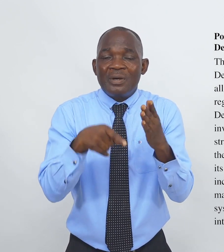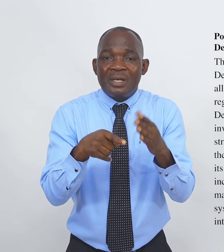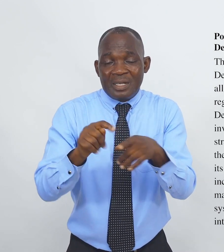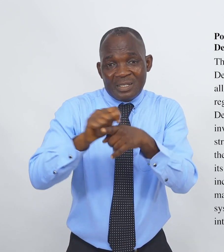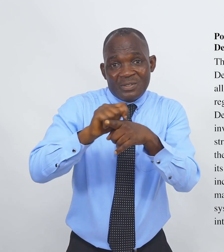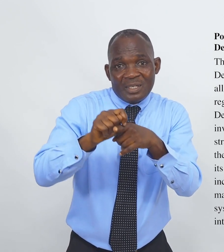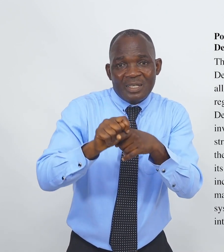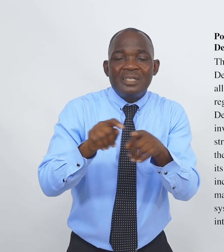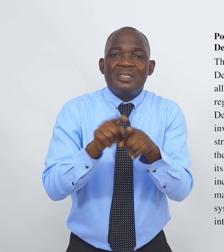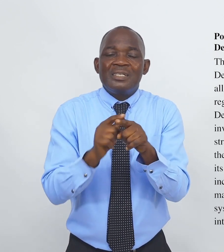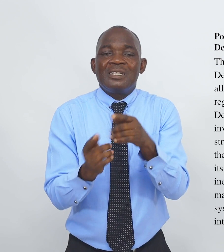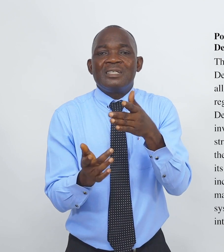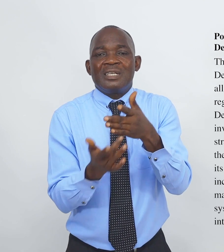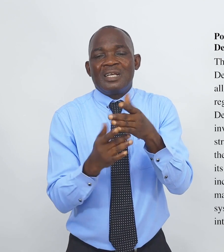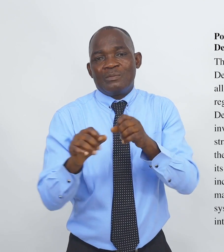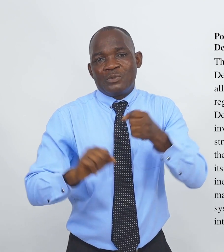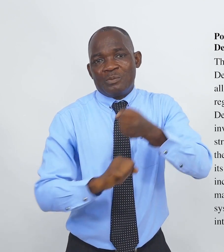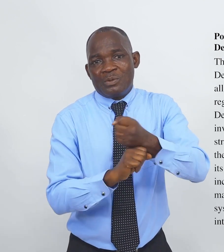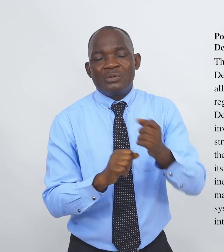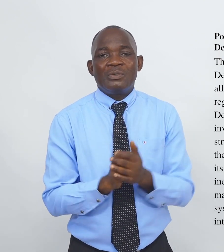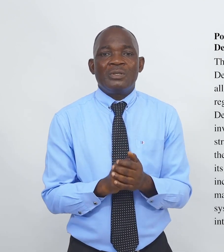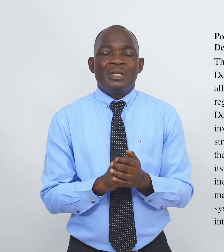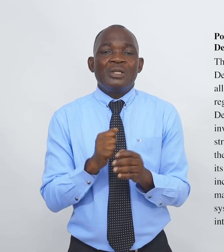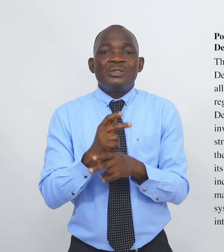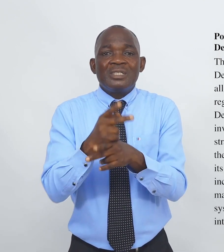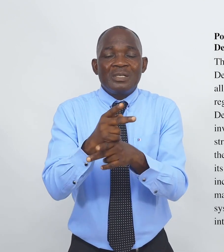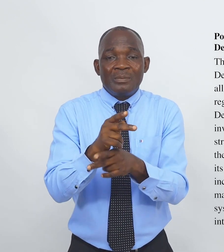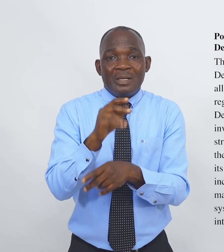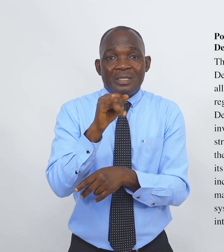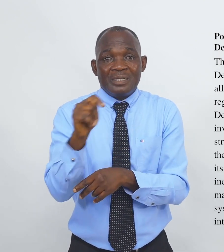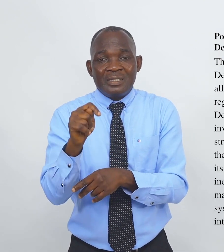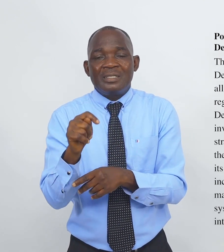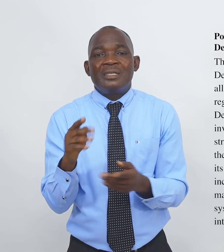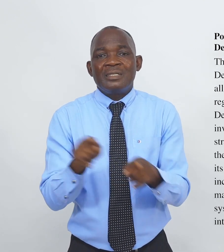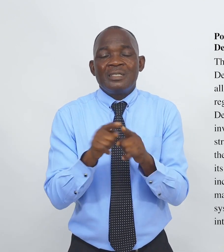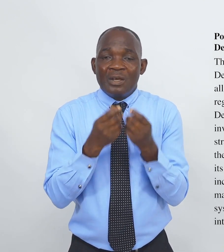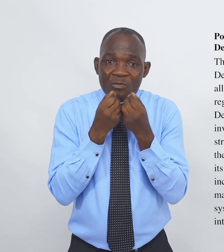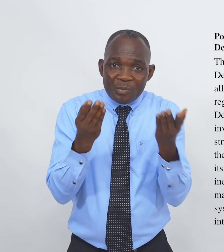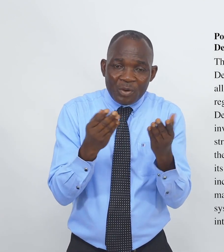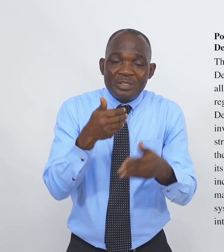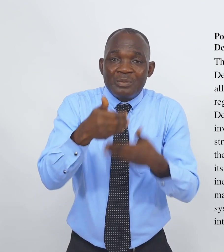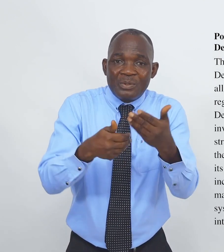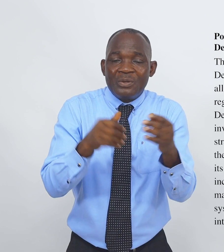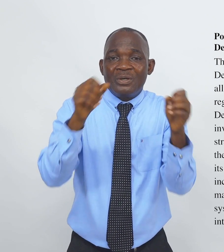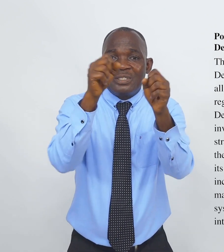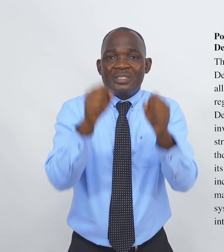training and technical support. It maintains IT networks and information processing systems, while